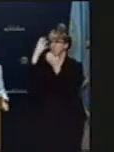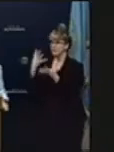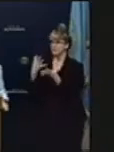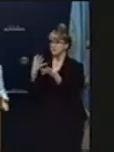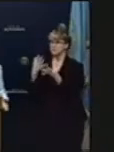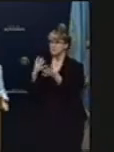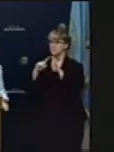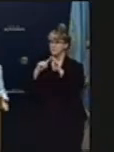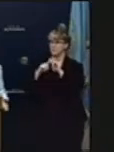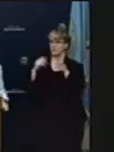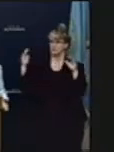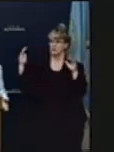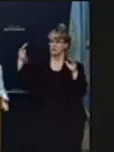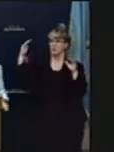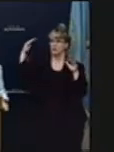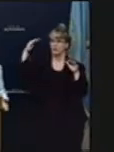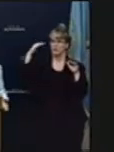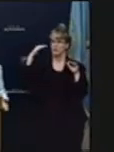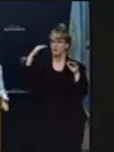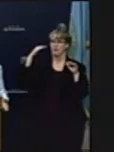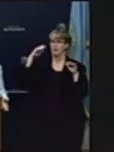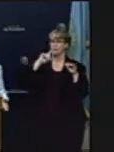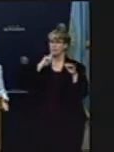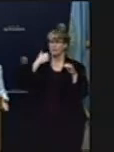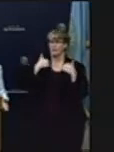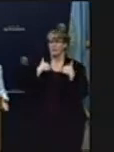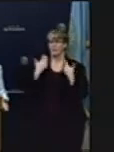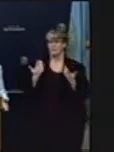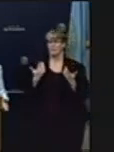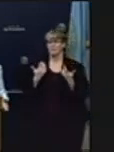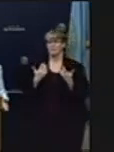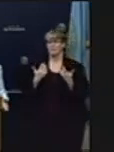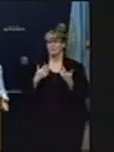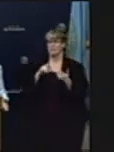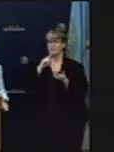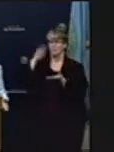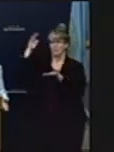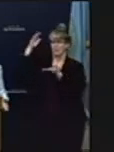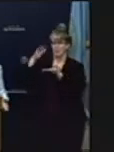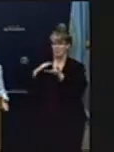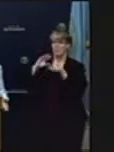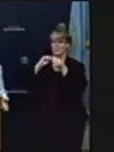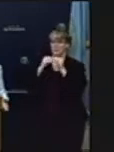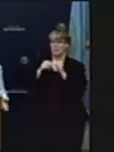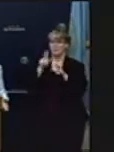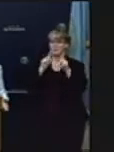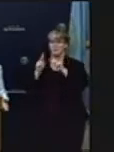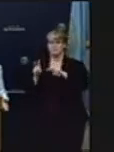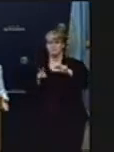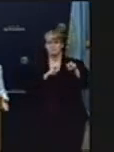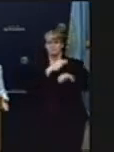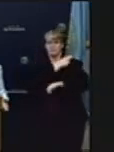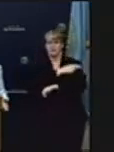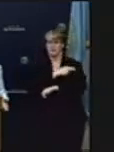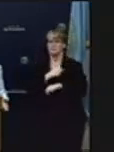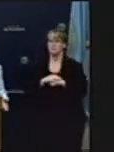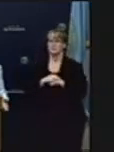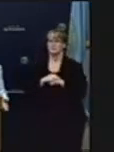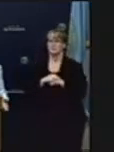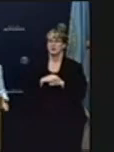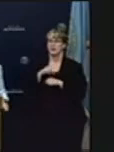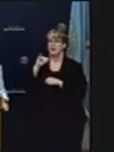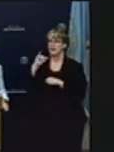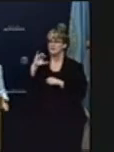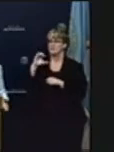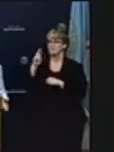curve in a significant fashion. We are reducing the number of hospitalizations and the number of ICU beds to something that we have a shot